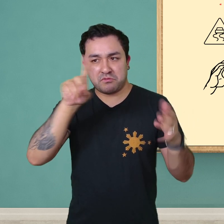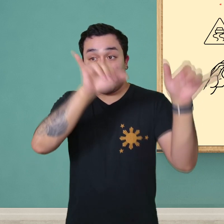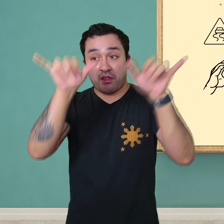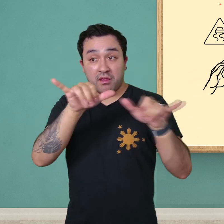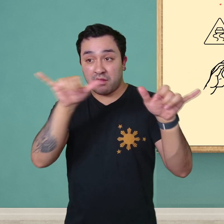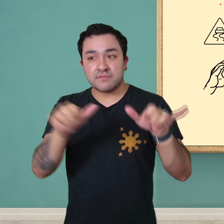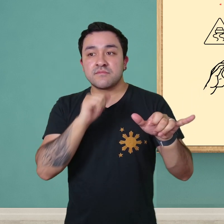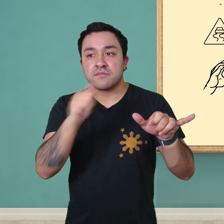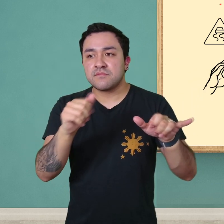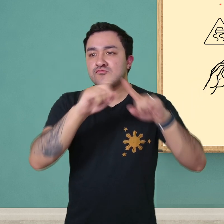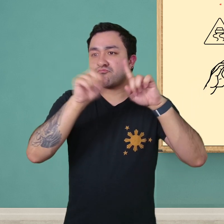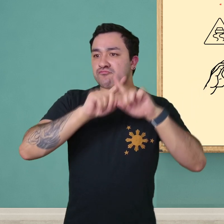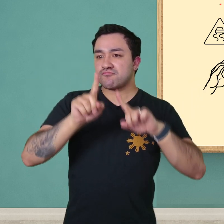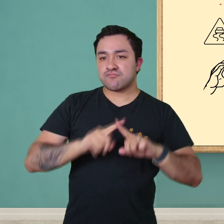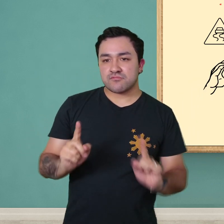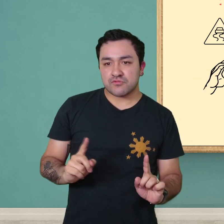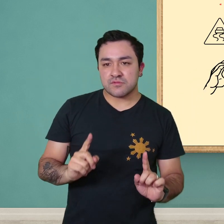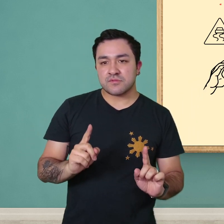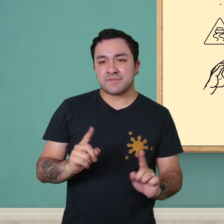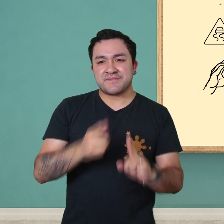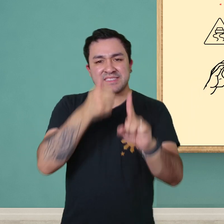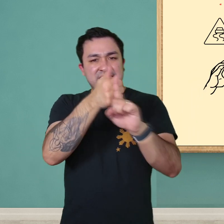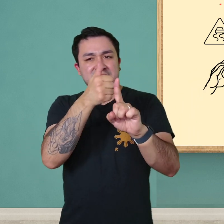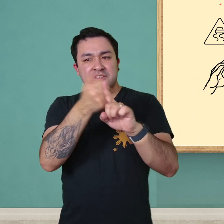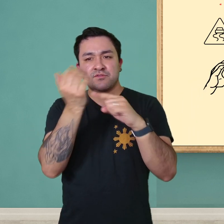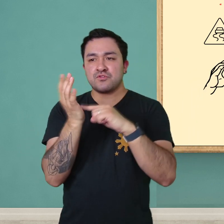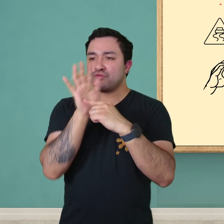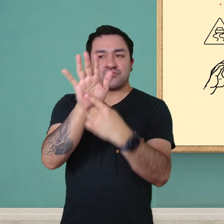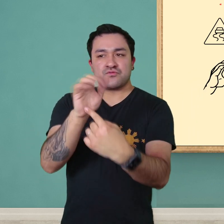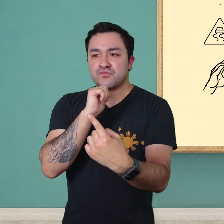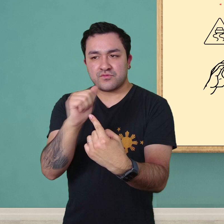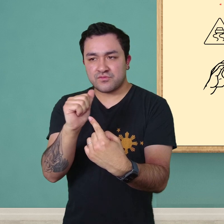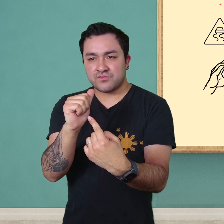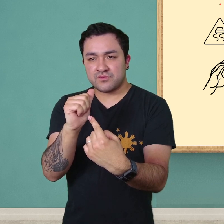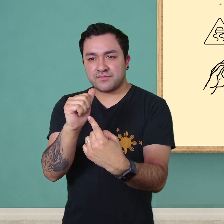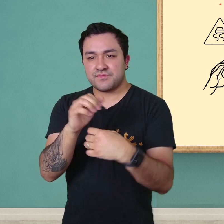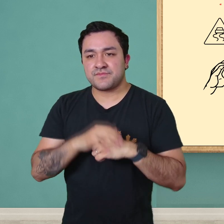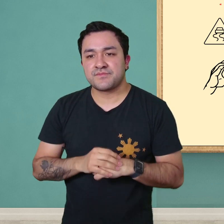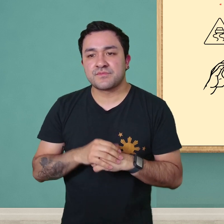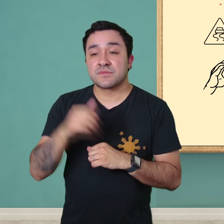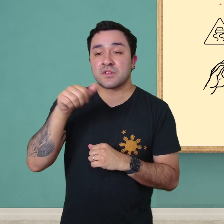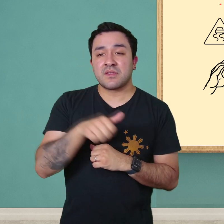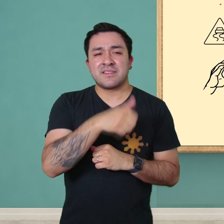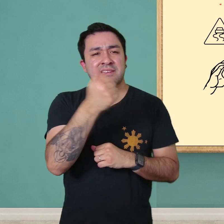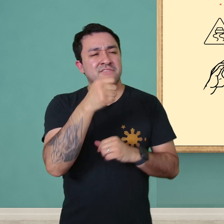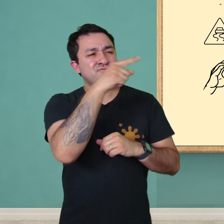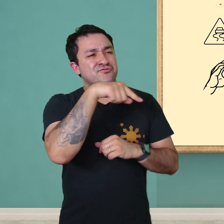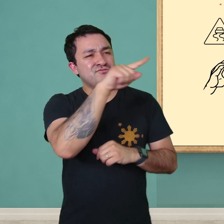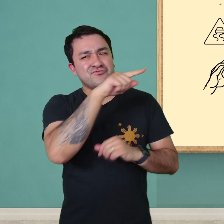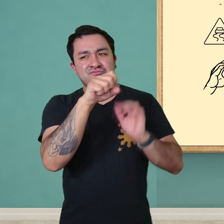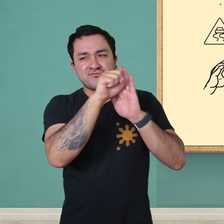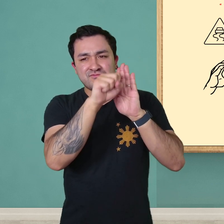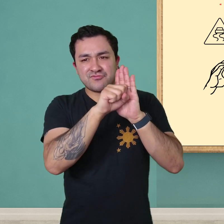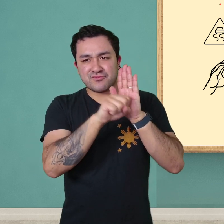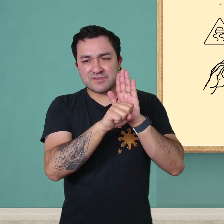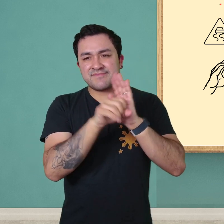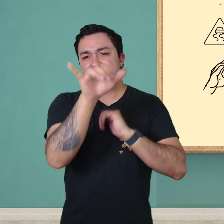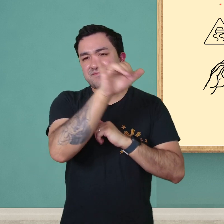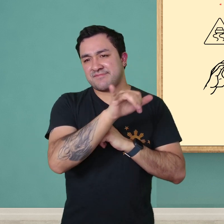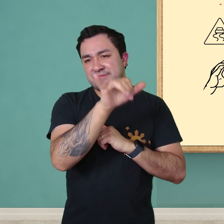not represented in this picture. Unless the hazard is a literal exclamation point in the middle of the road, this symbol is not related to